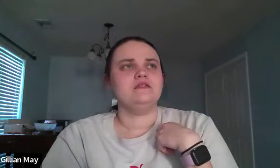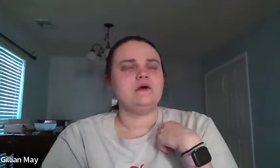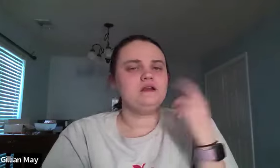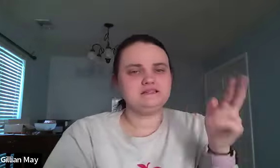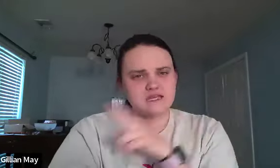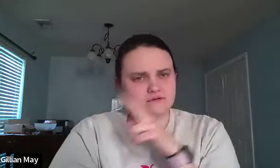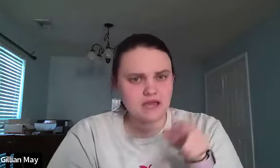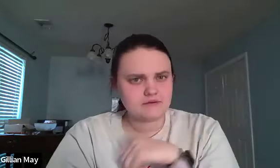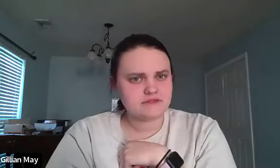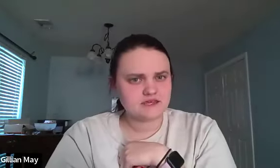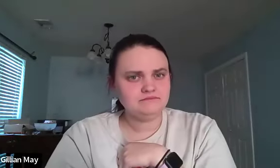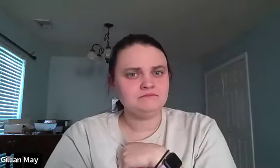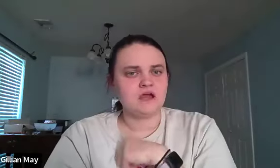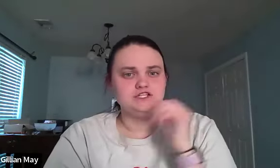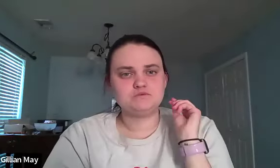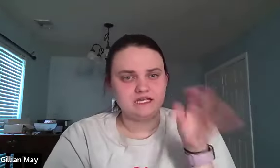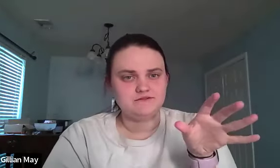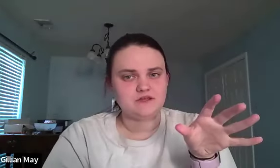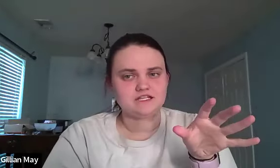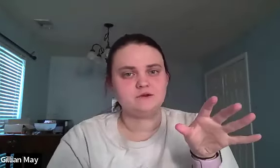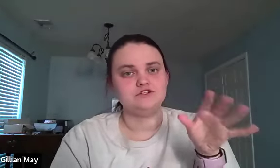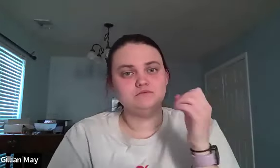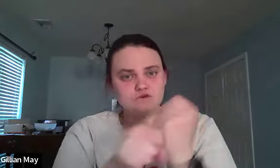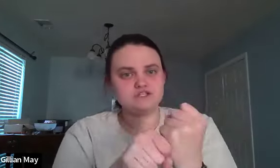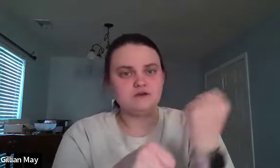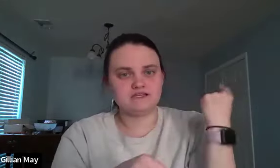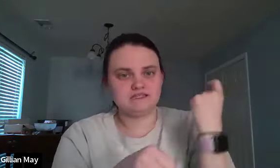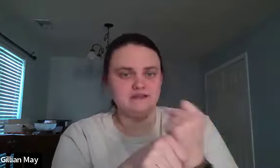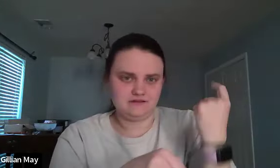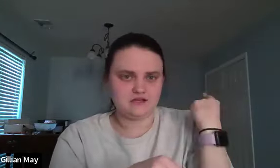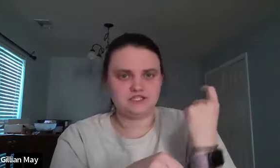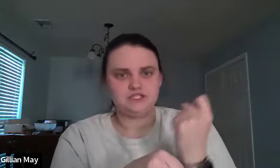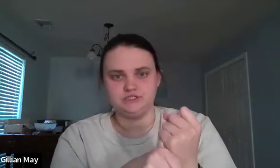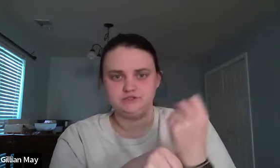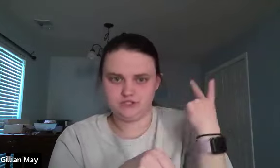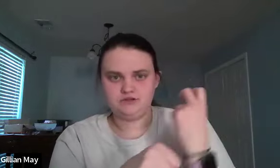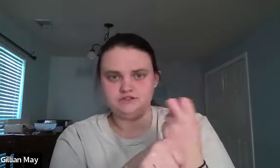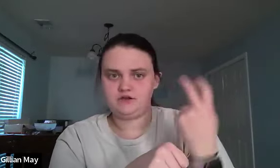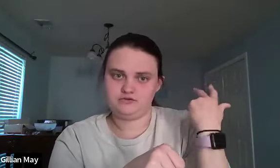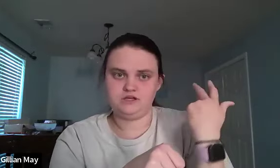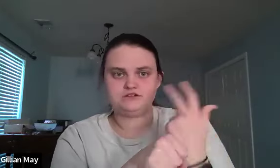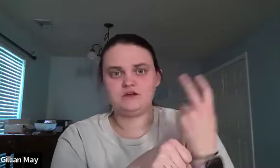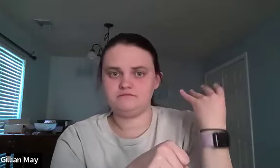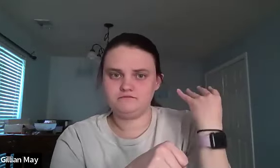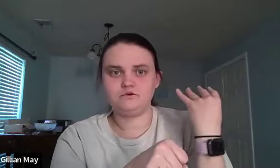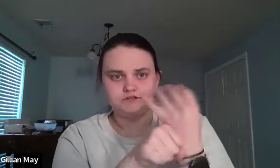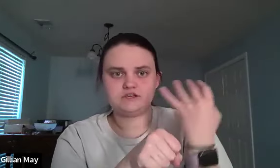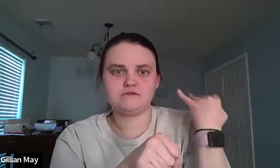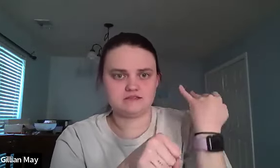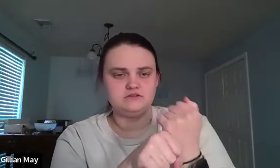That one I see every now and then. I just want to give you that exposure. More so I see like last year, 2 years ago, 3 years ago, 4 years ago, that sort of thing.